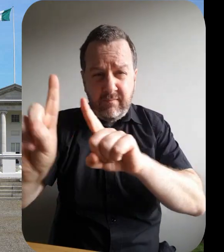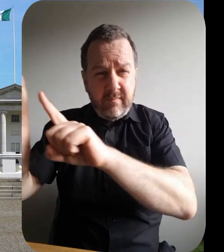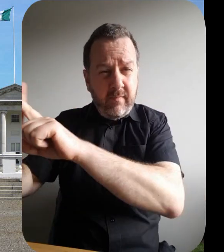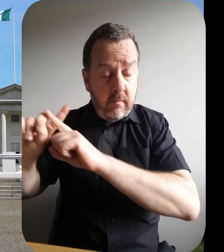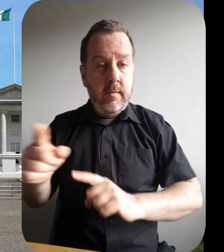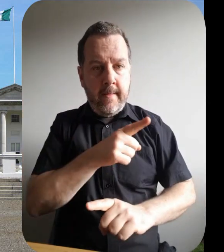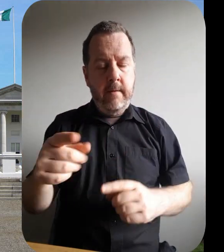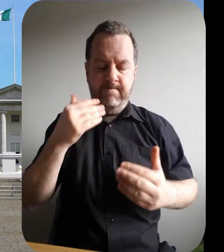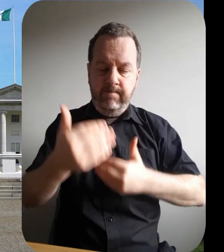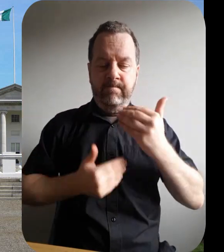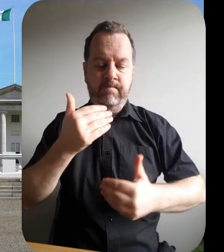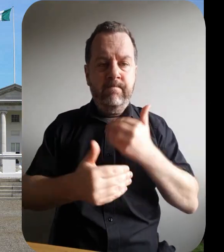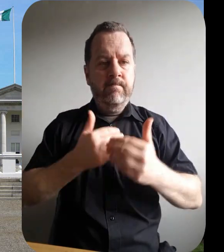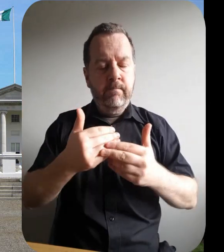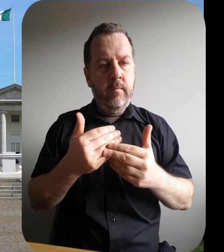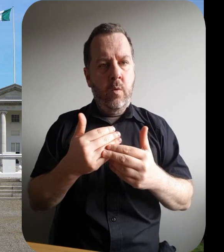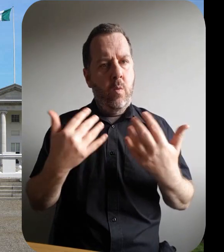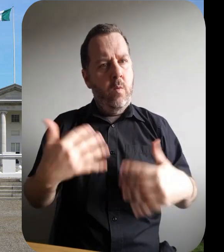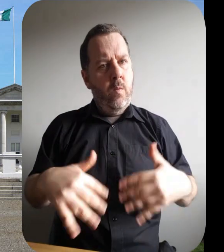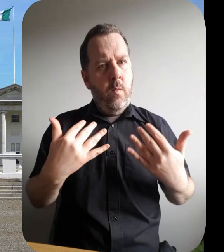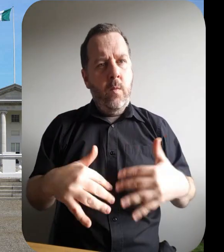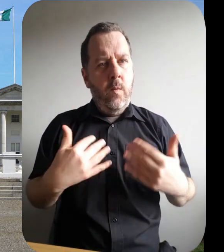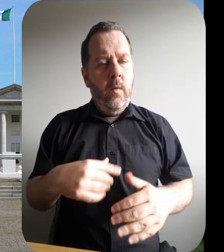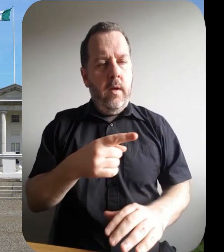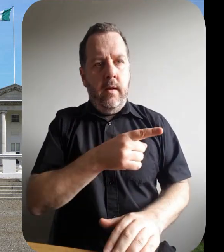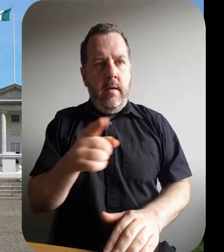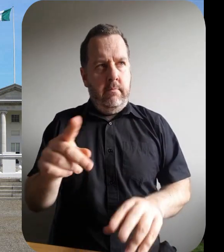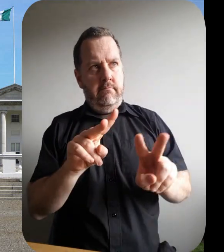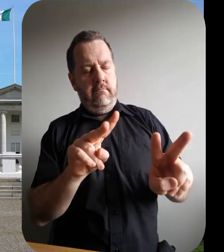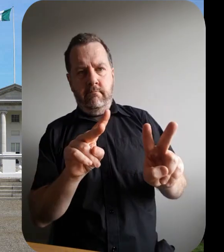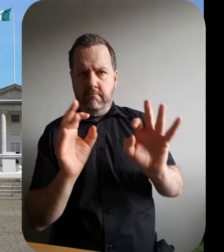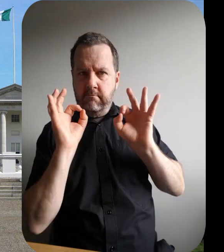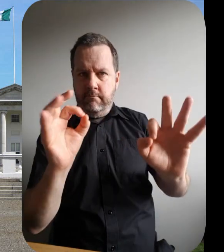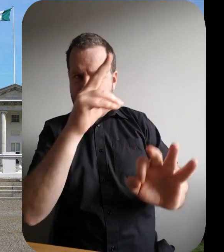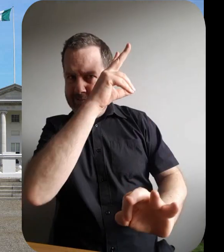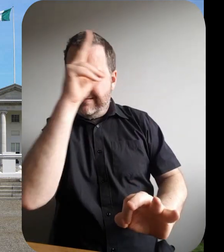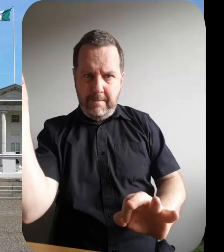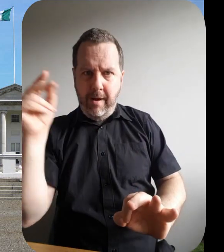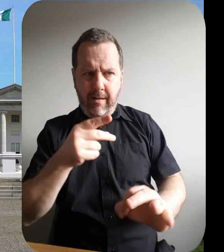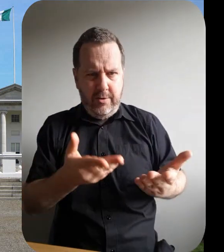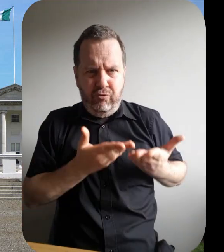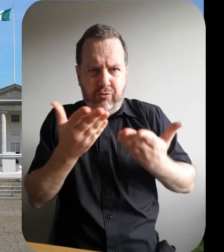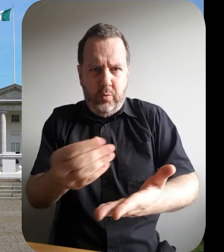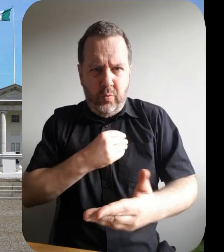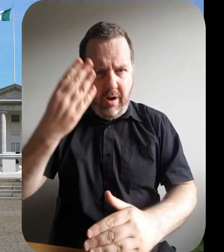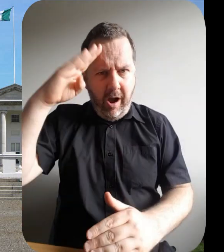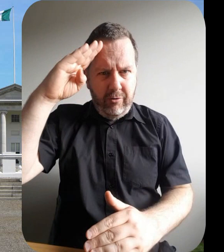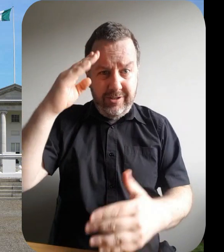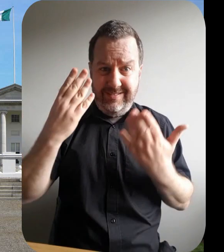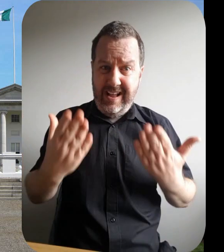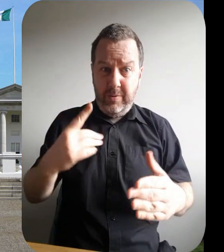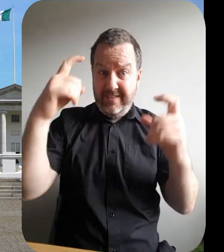the many others who are making an extraordinary and exemplary contribution to